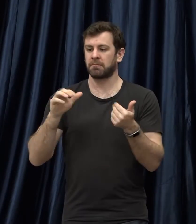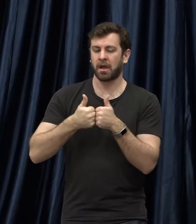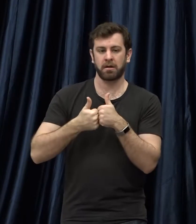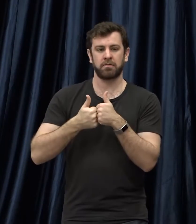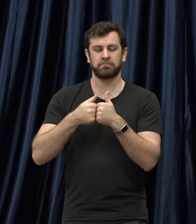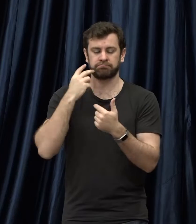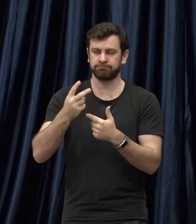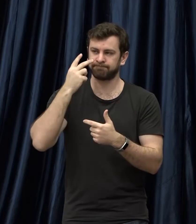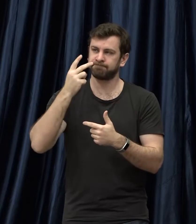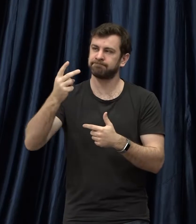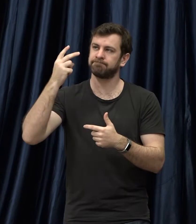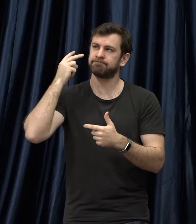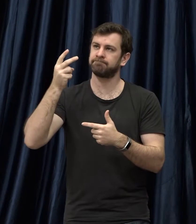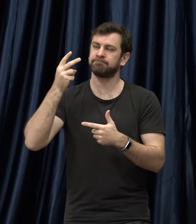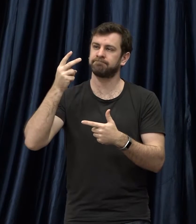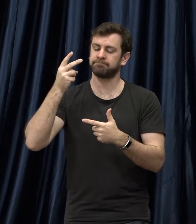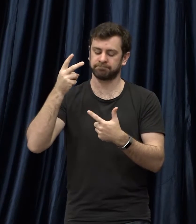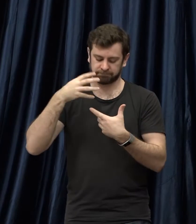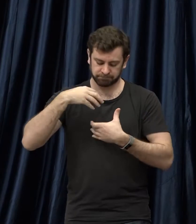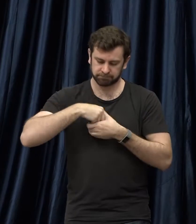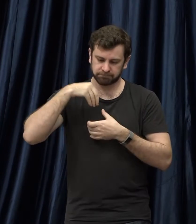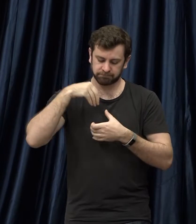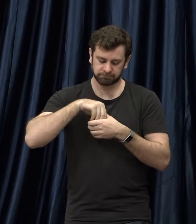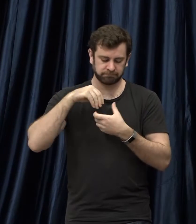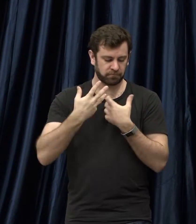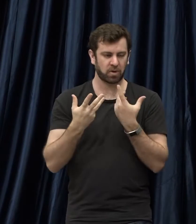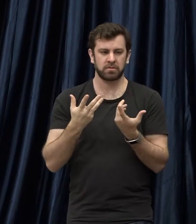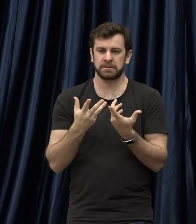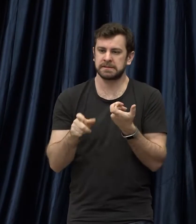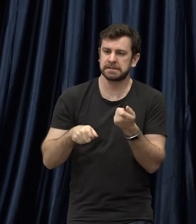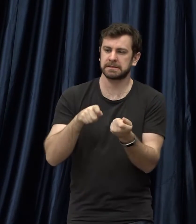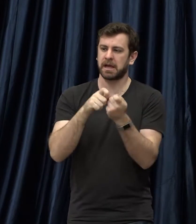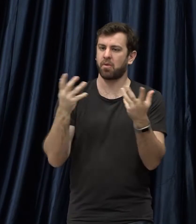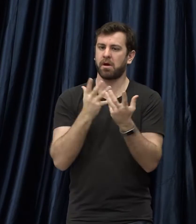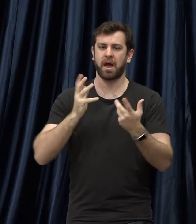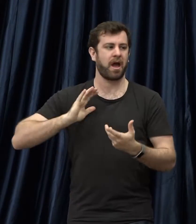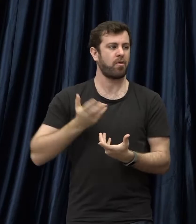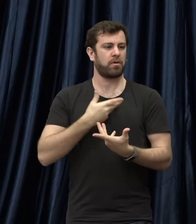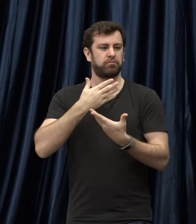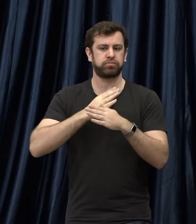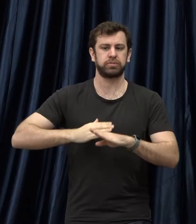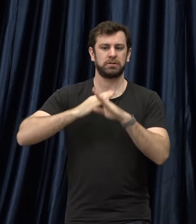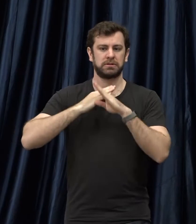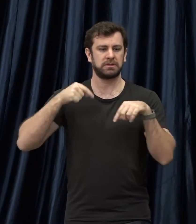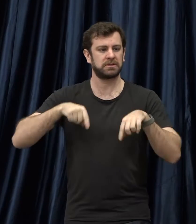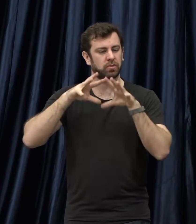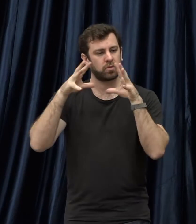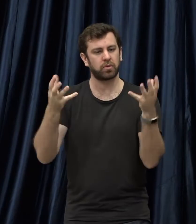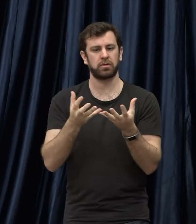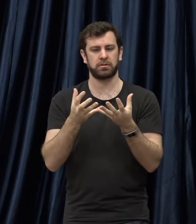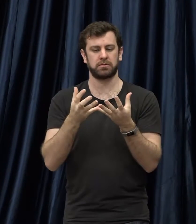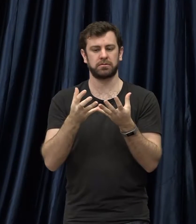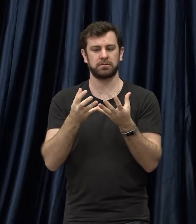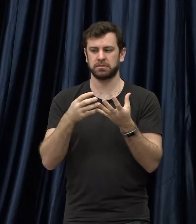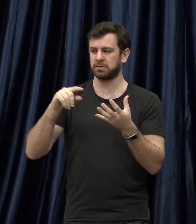the essence of our protection in this world, the essence of our life, and that is